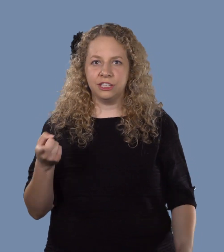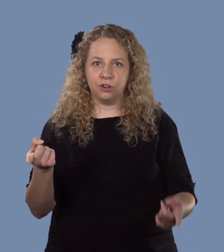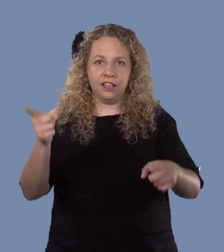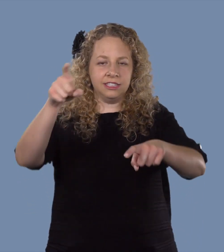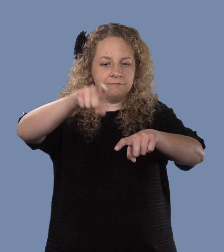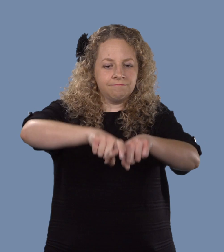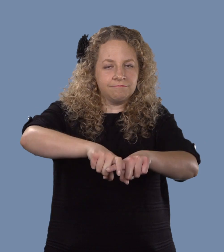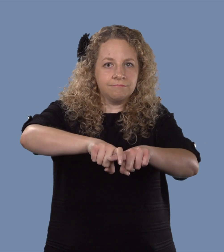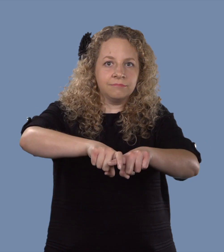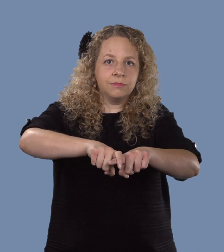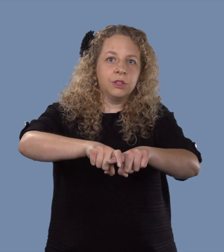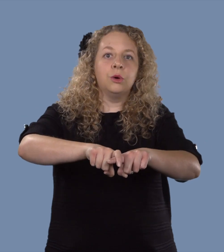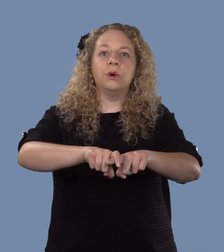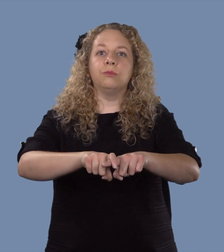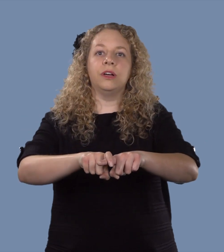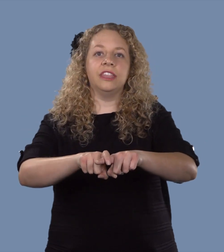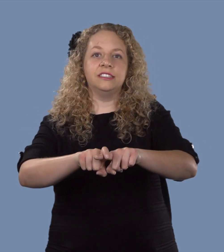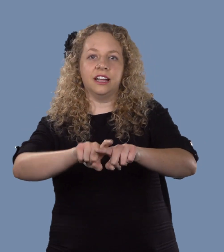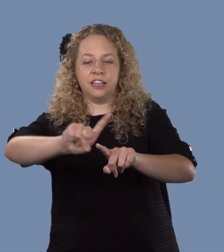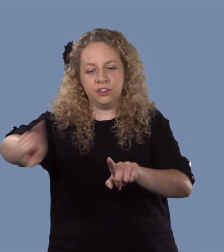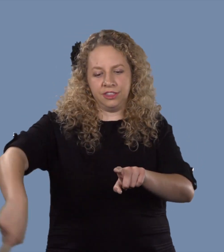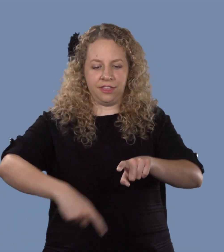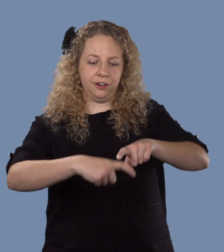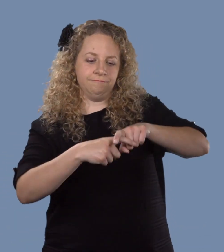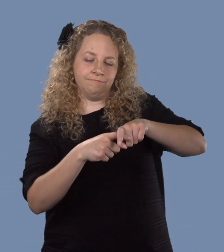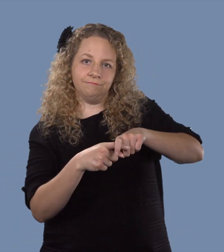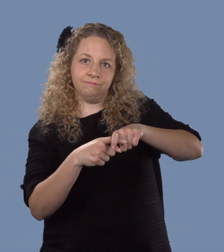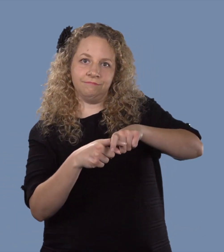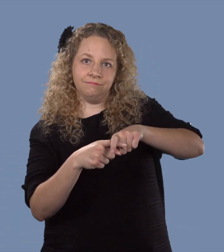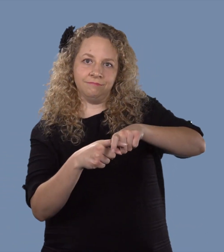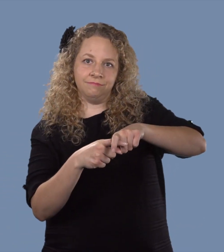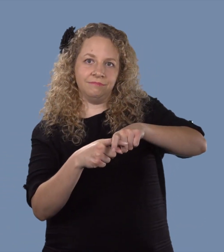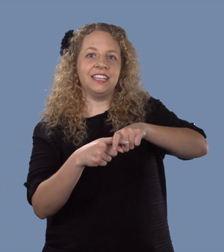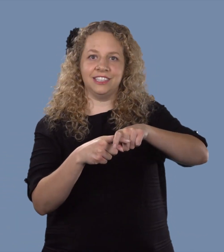etc. You could also use the flat hand classifier to show how a person walked confidently,